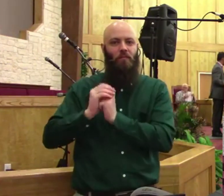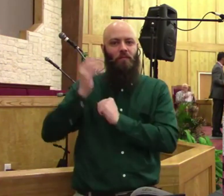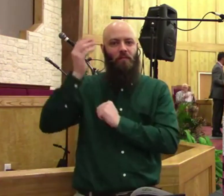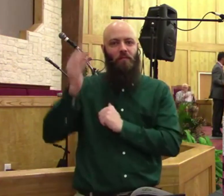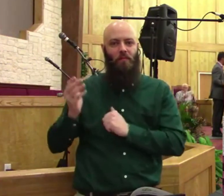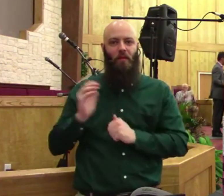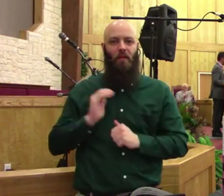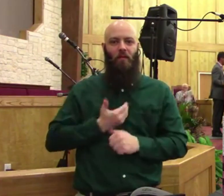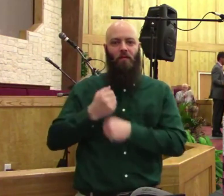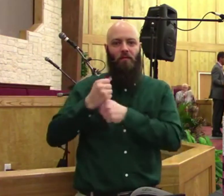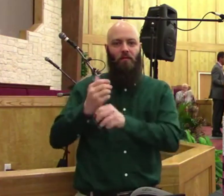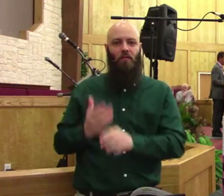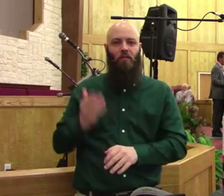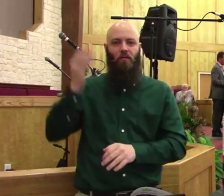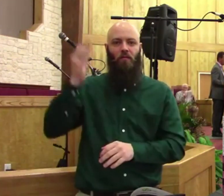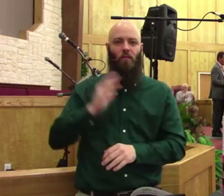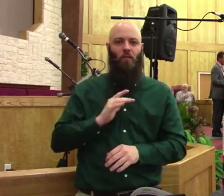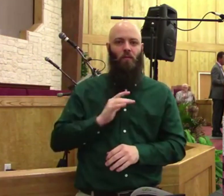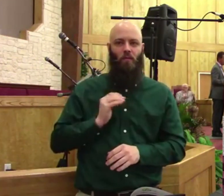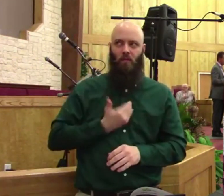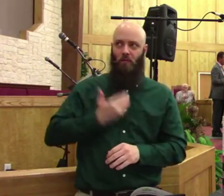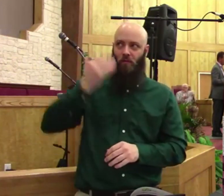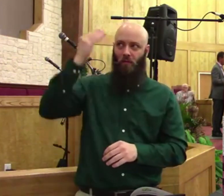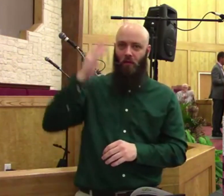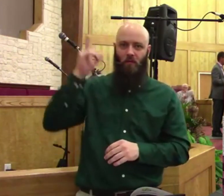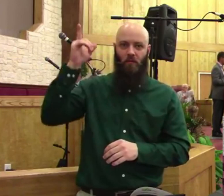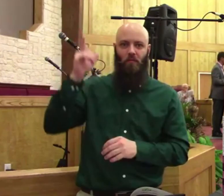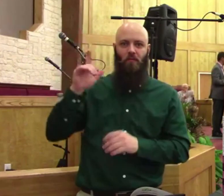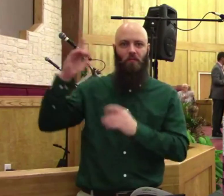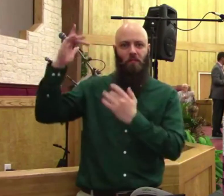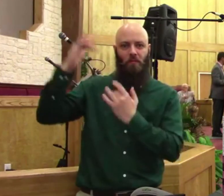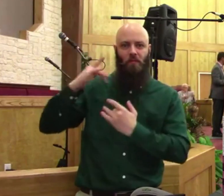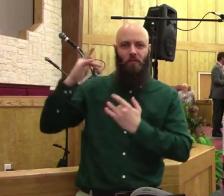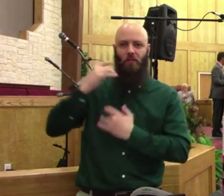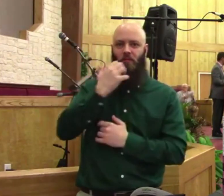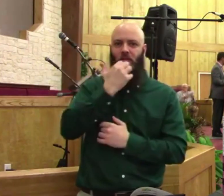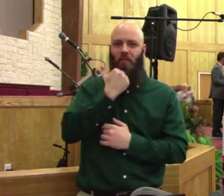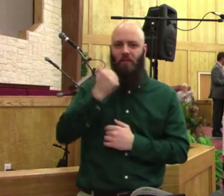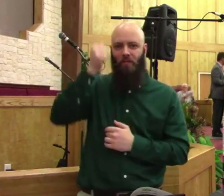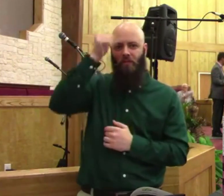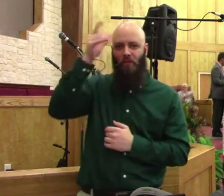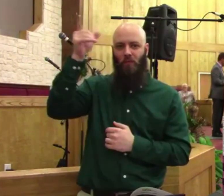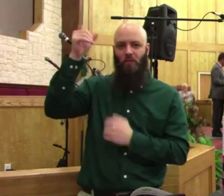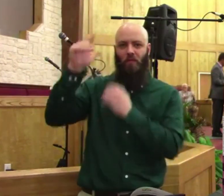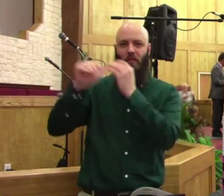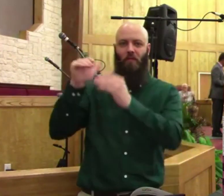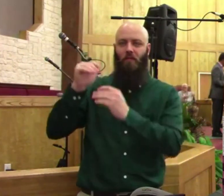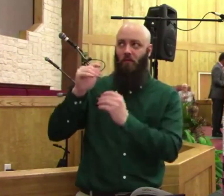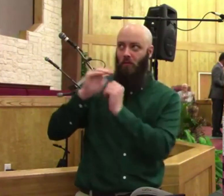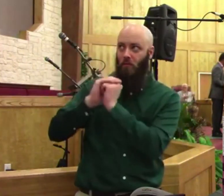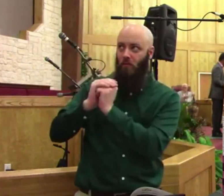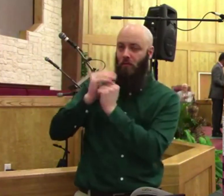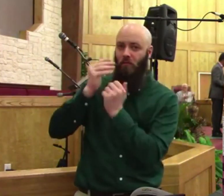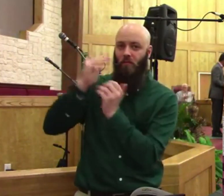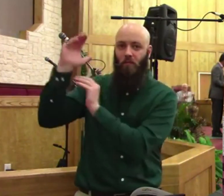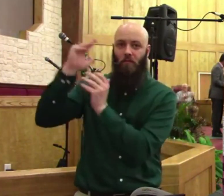our Creator, our God, our merciful, loving Father in heaven.